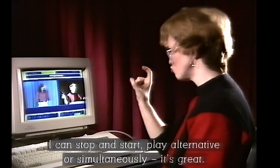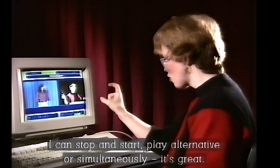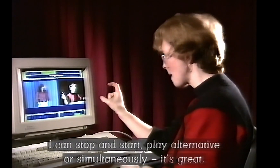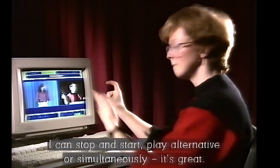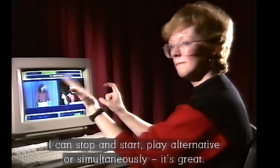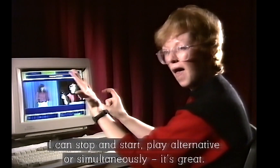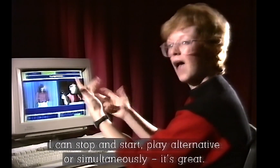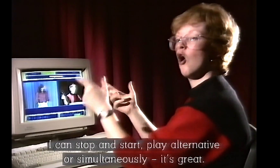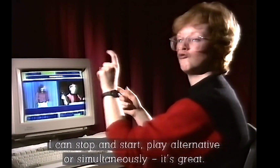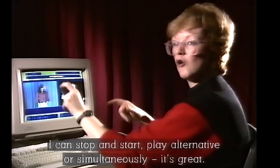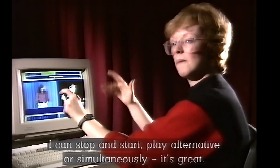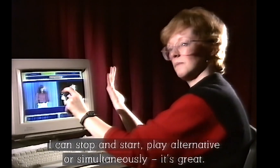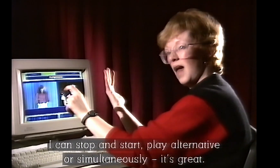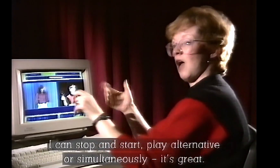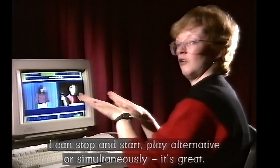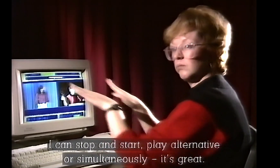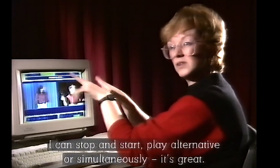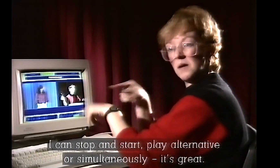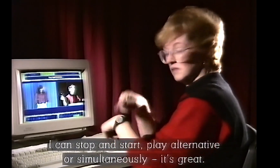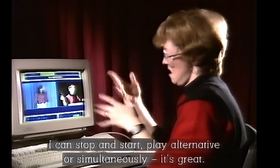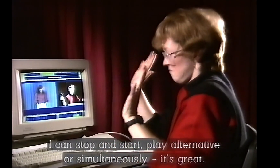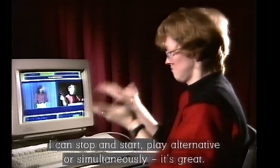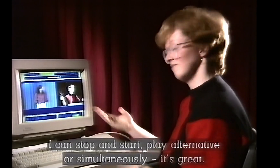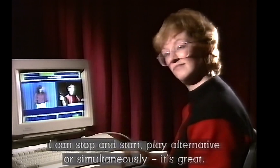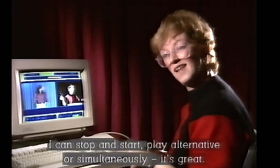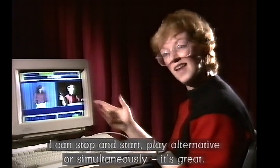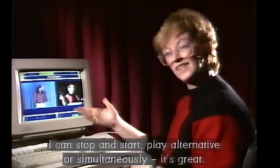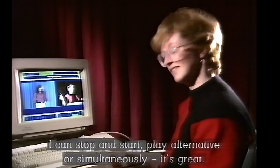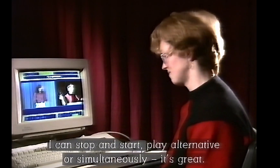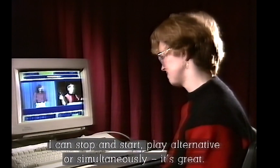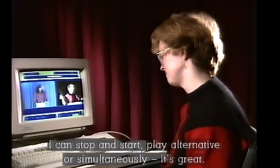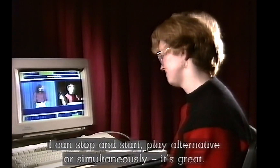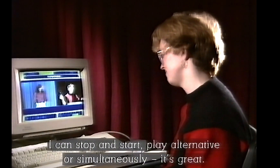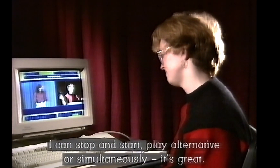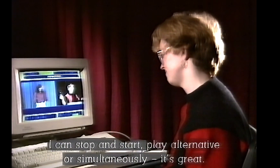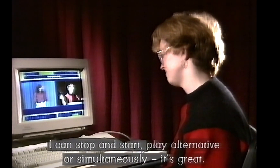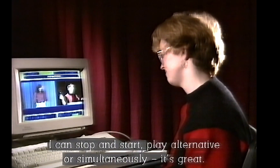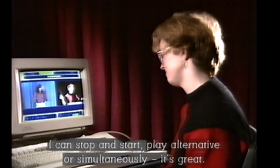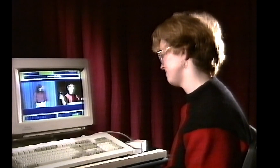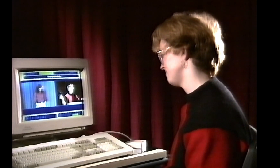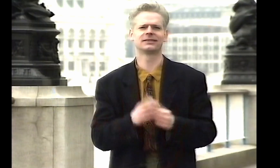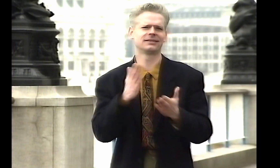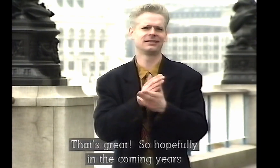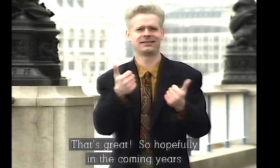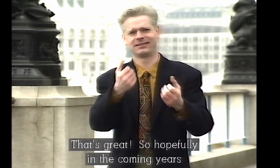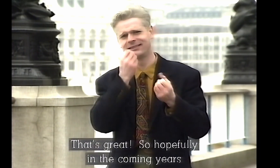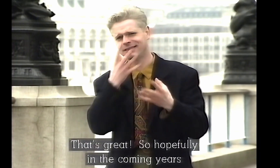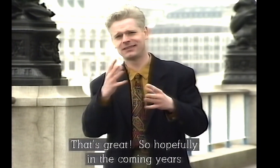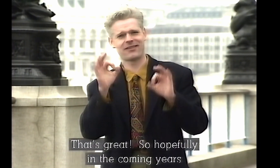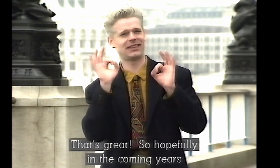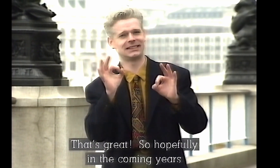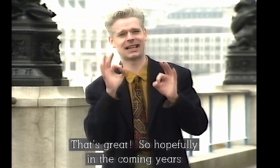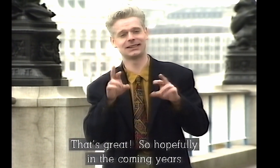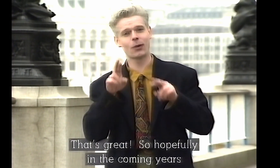So there you go. You have the choice of being slightly behind, but the thing is, of course, you're in control, and I